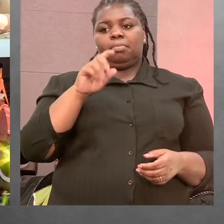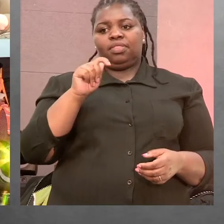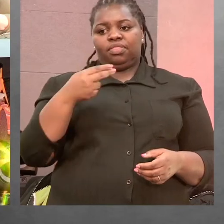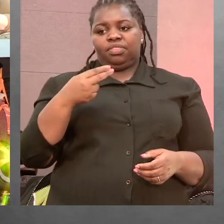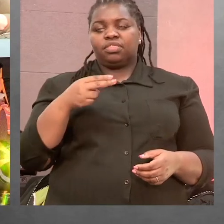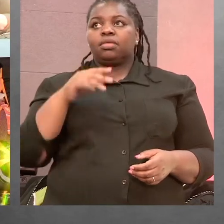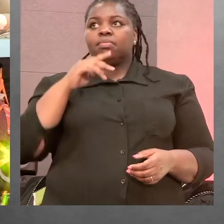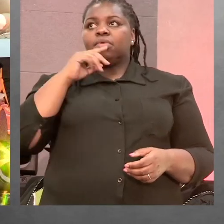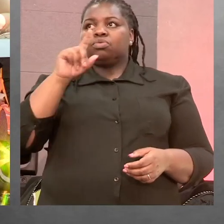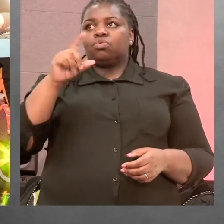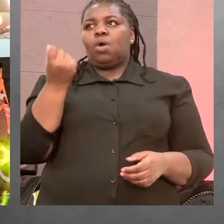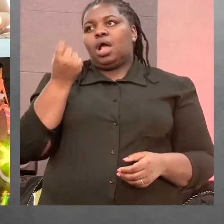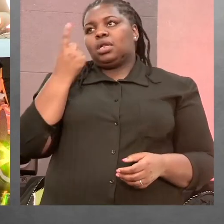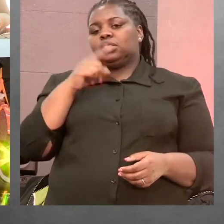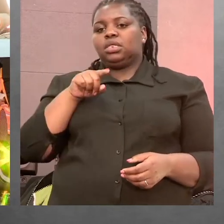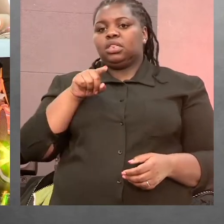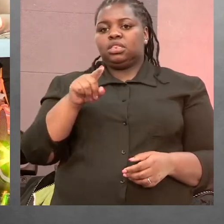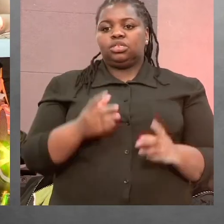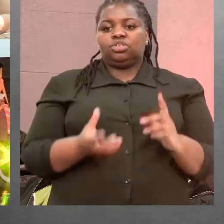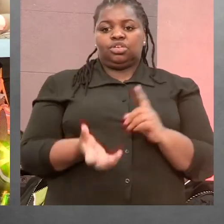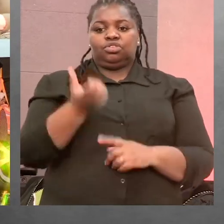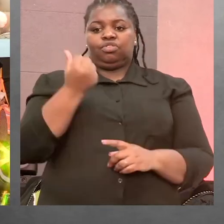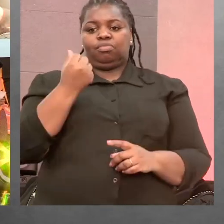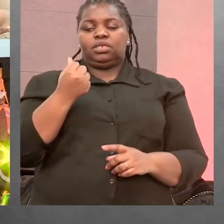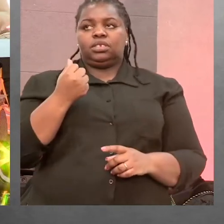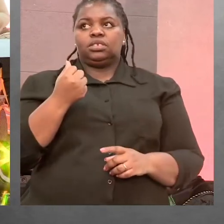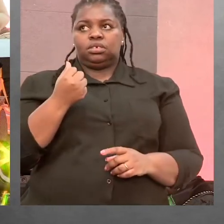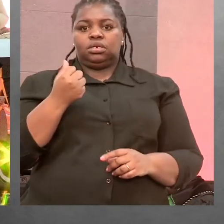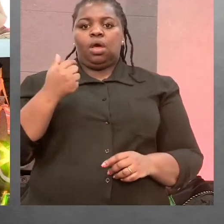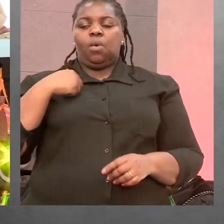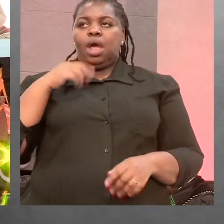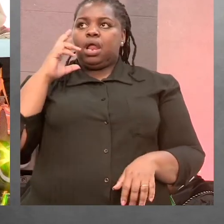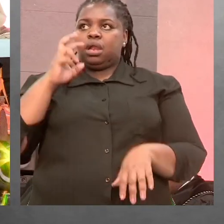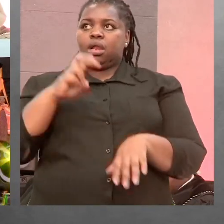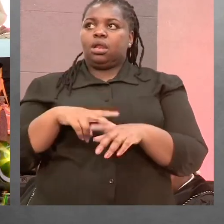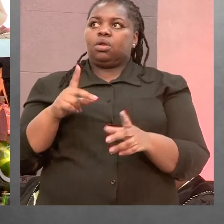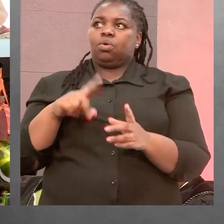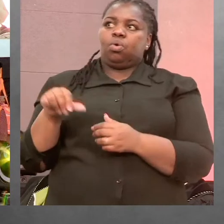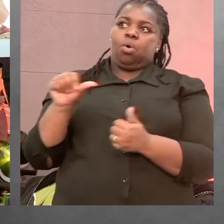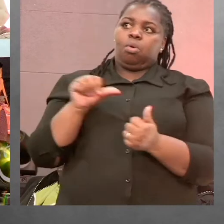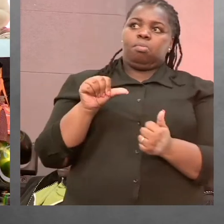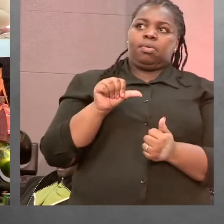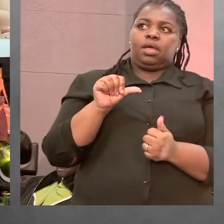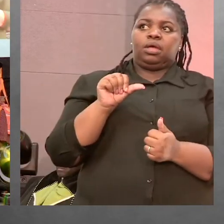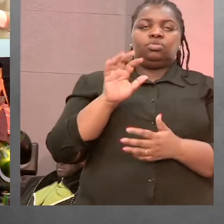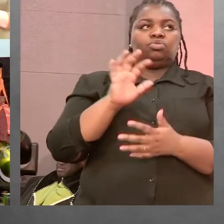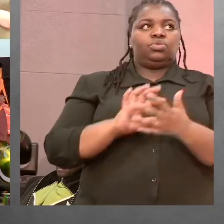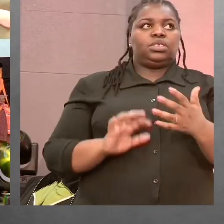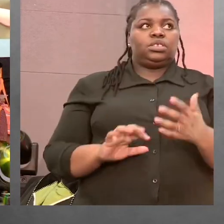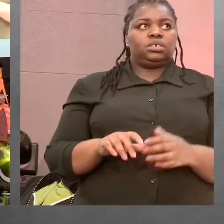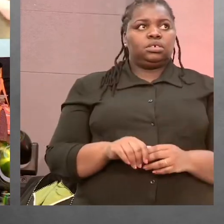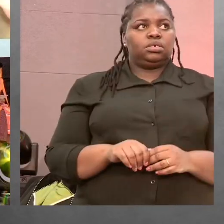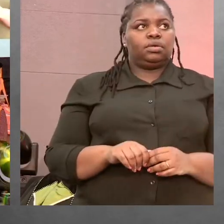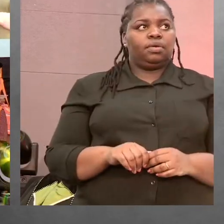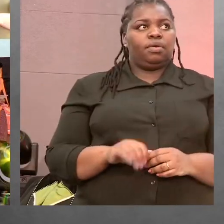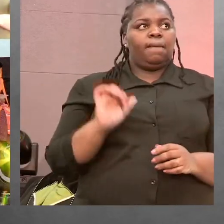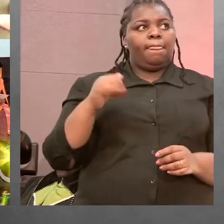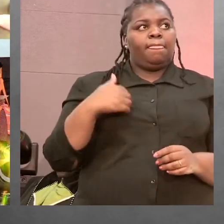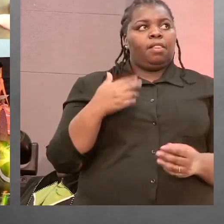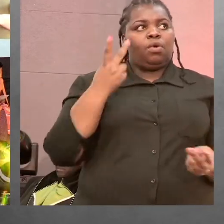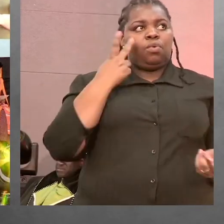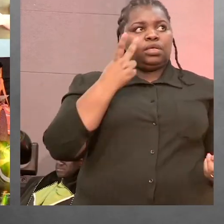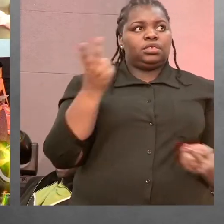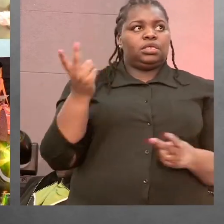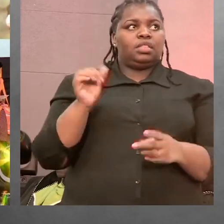So to understand this achievement, we need to go back in history and see the